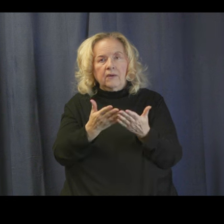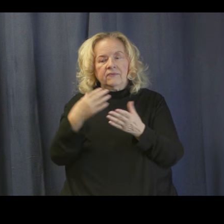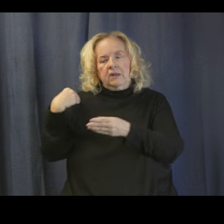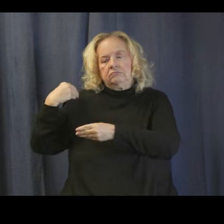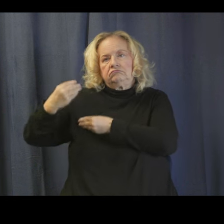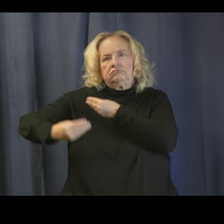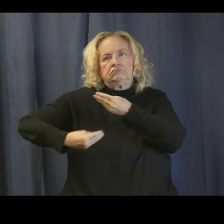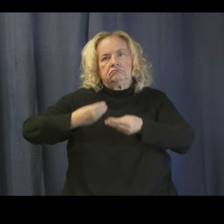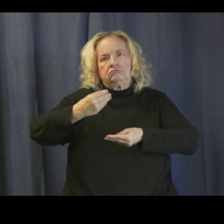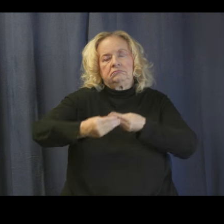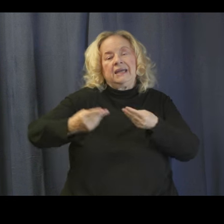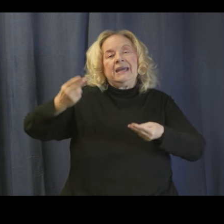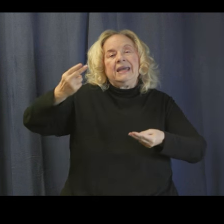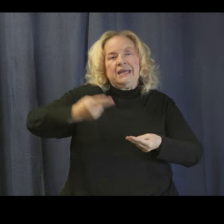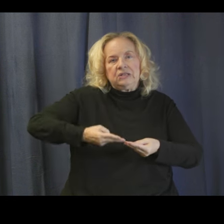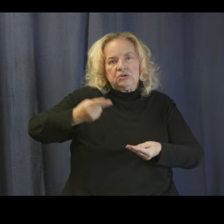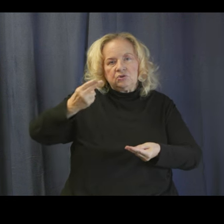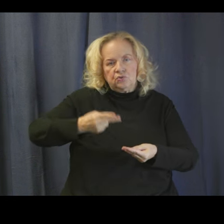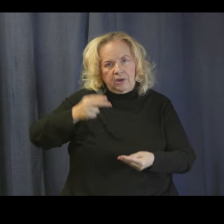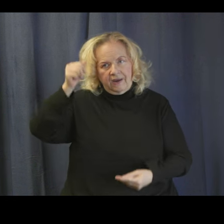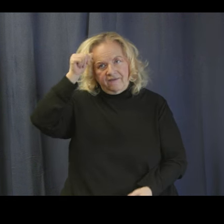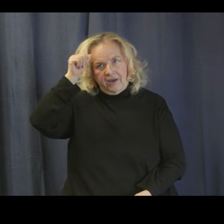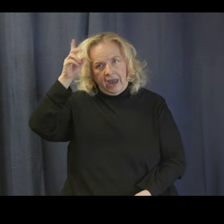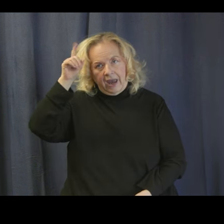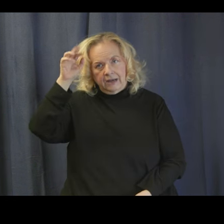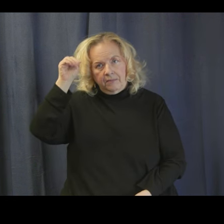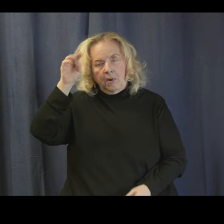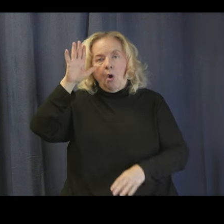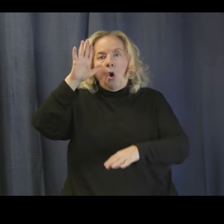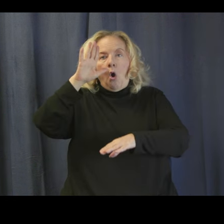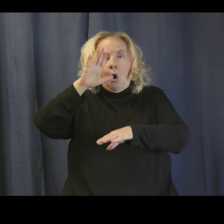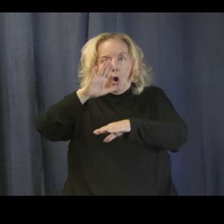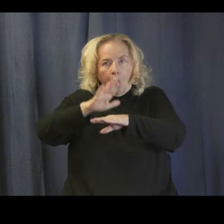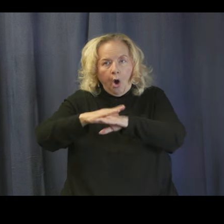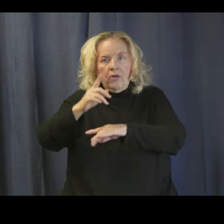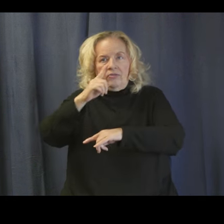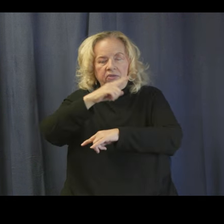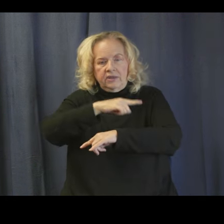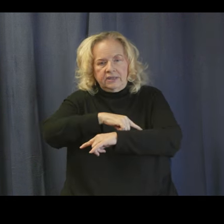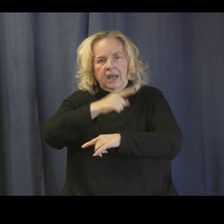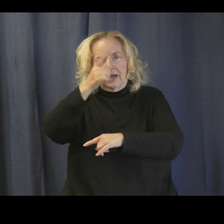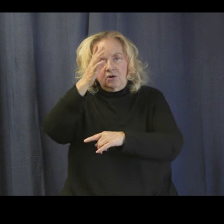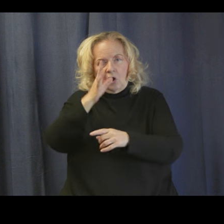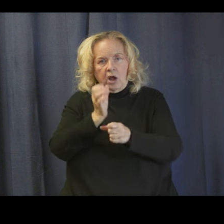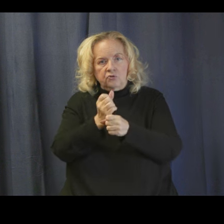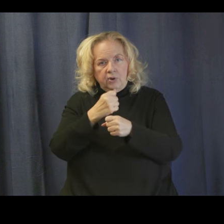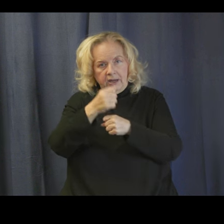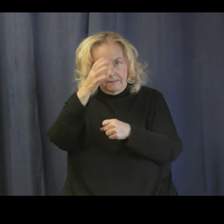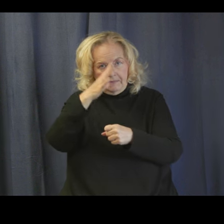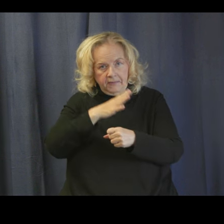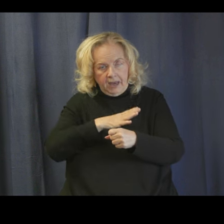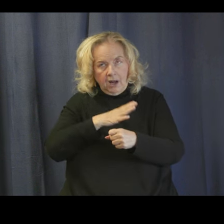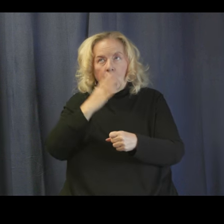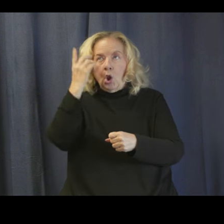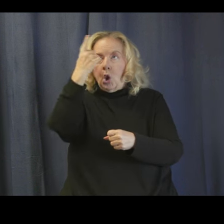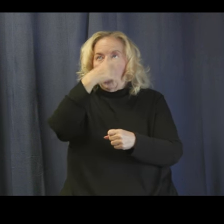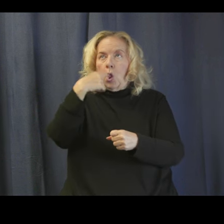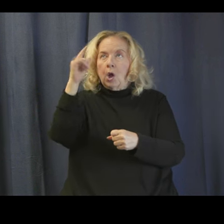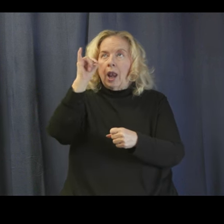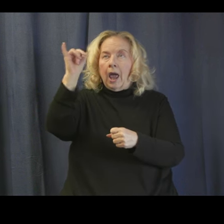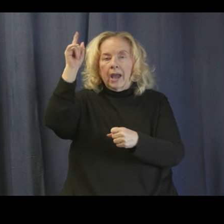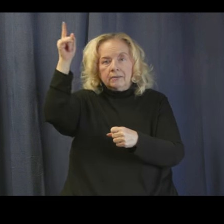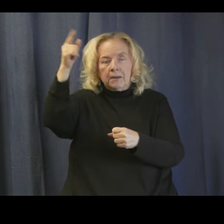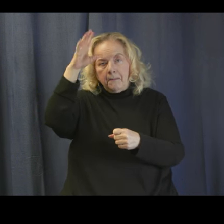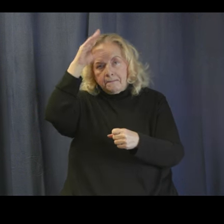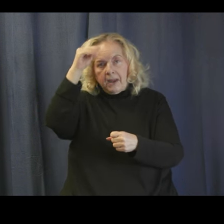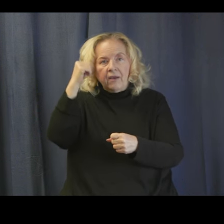book of the lineage and history of Adam on the day that God created man. In the likeness of